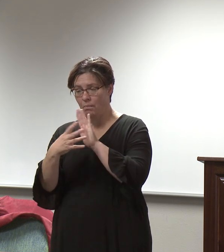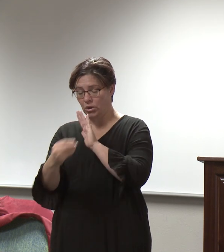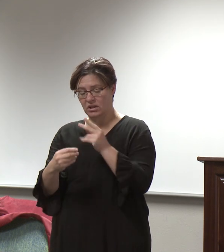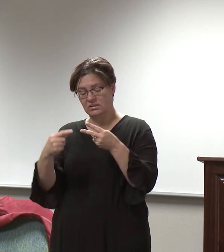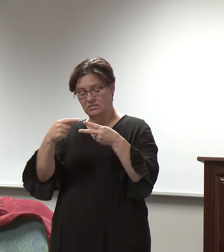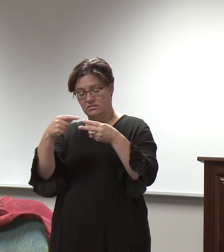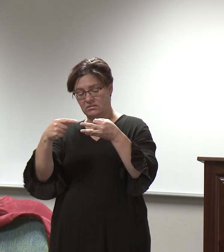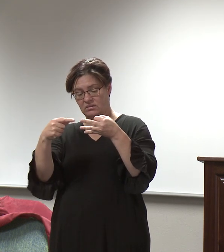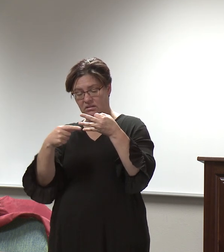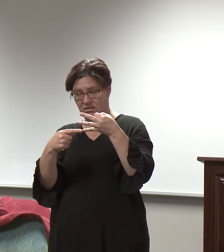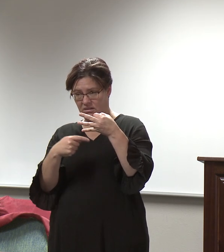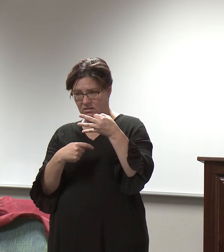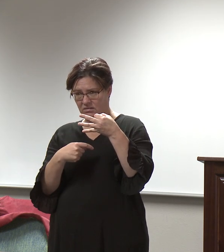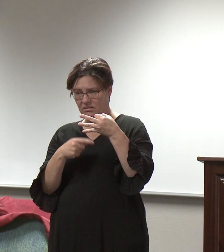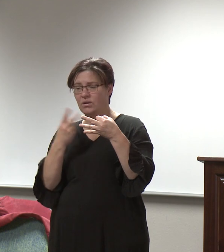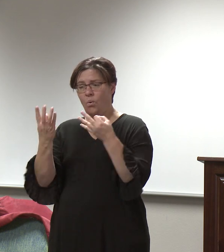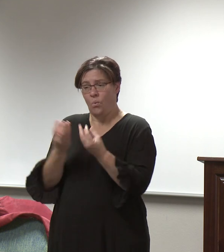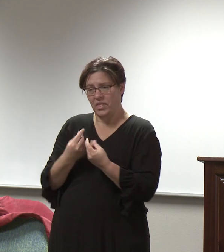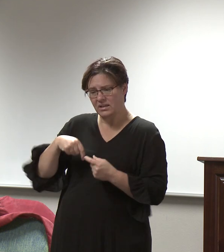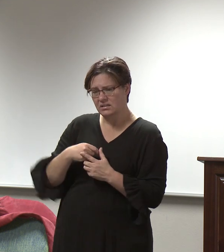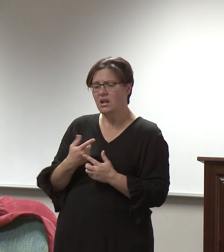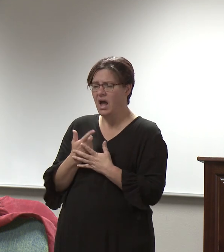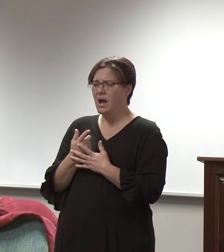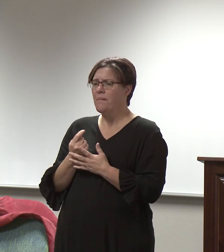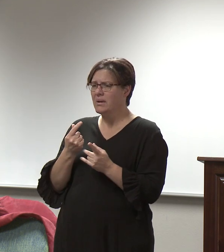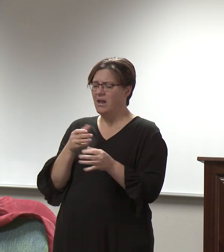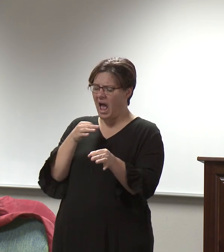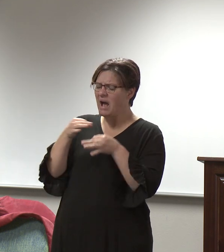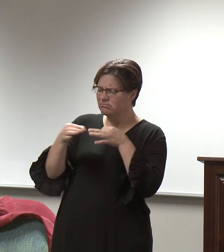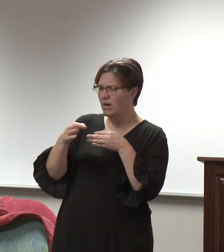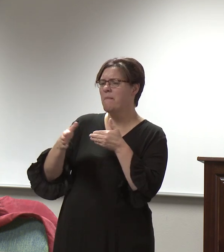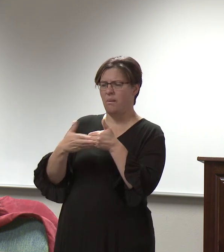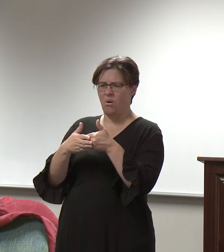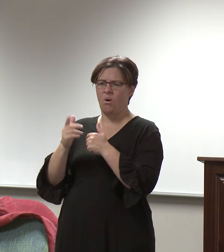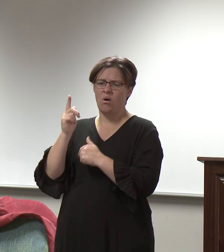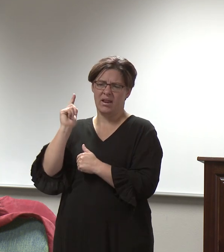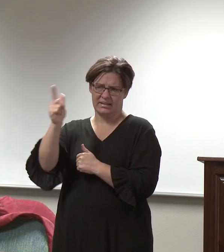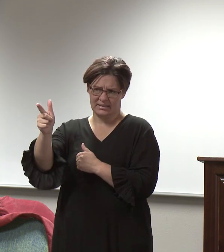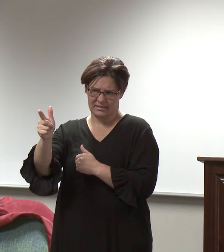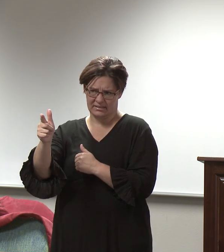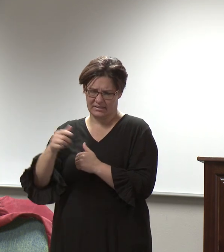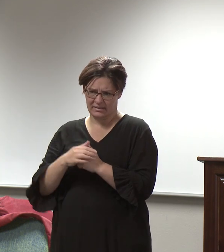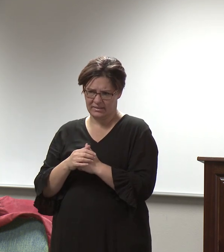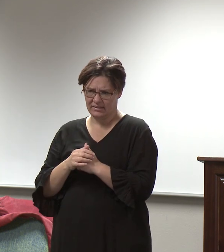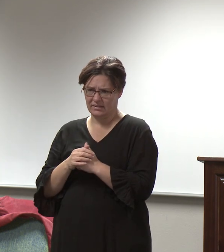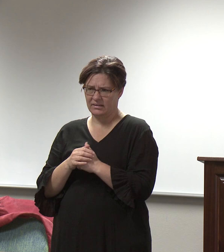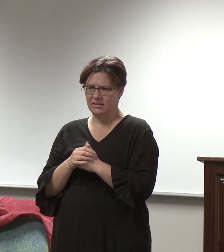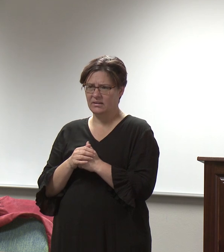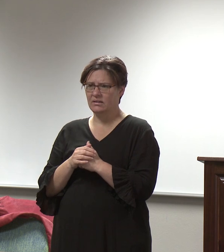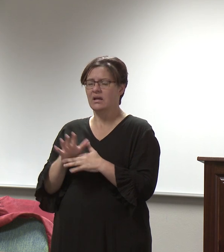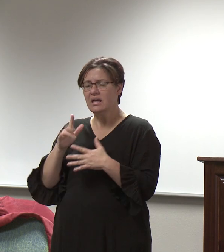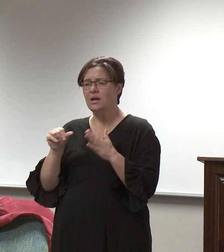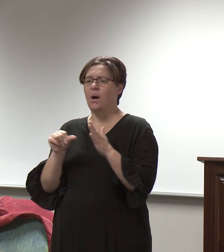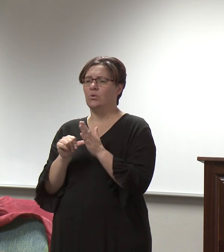of domination are with us is very important. I'll elaborate a little bit more on that next talk. But in any case, it's